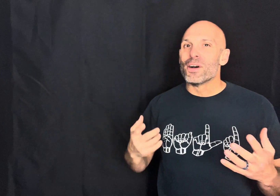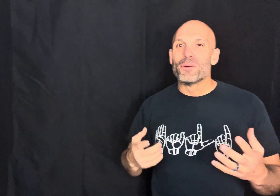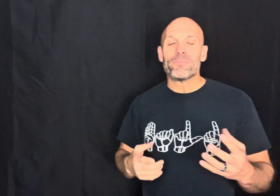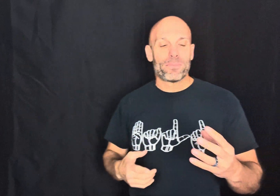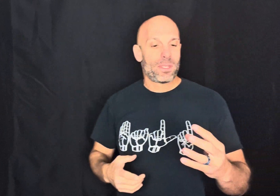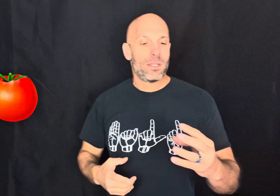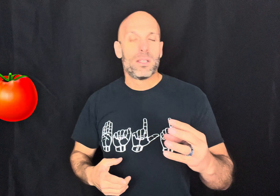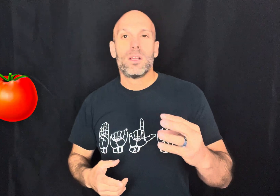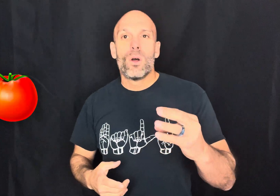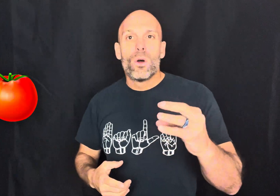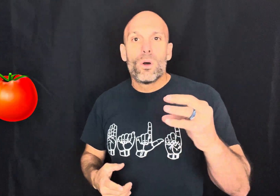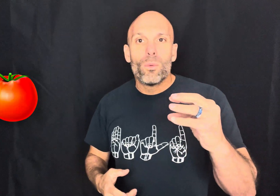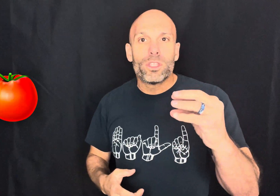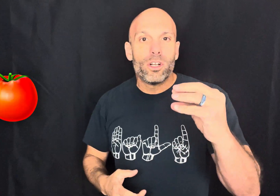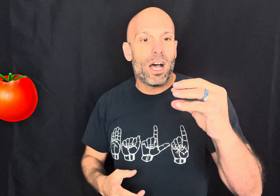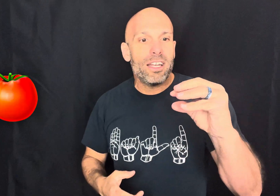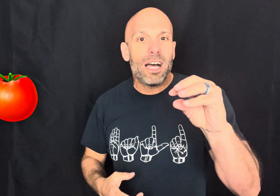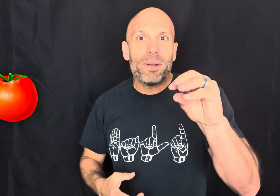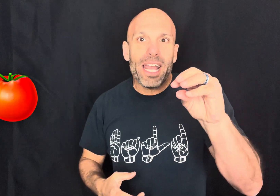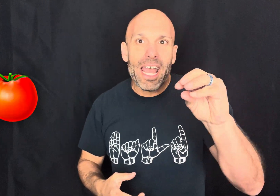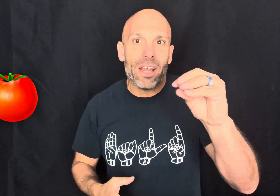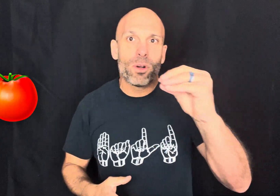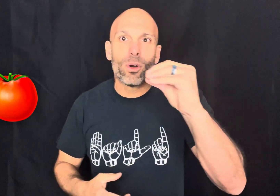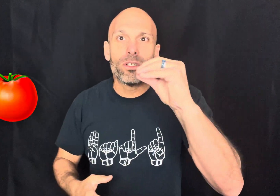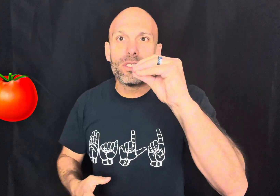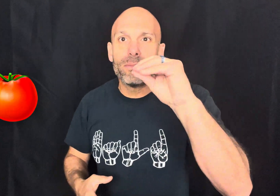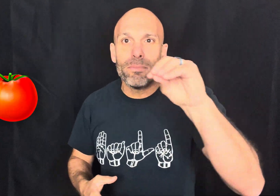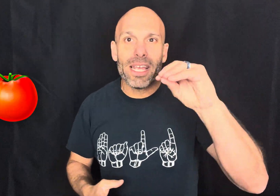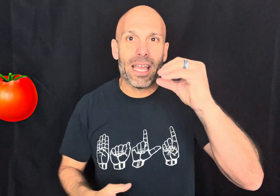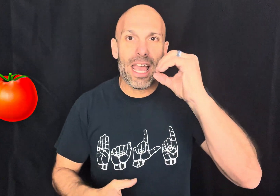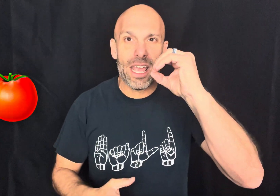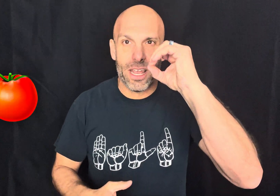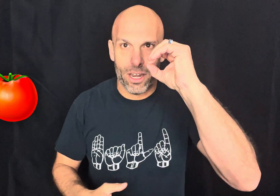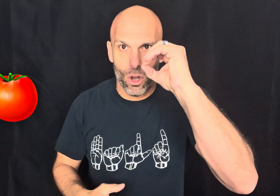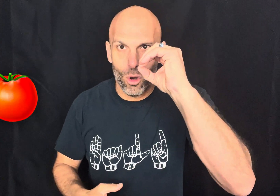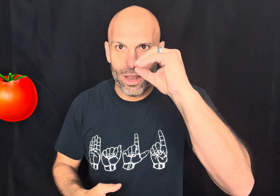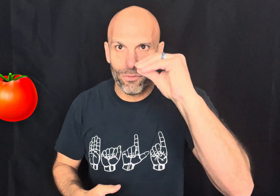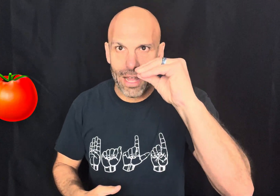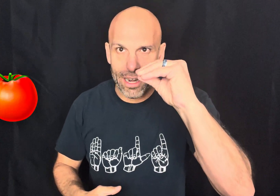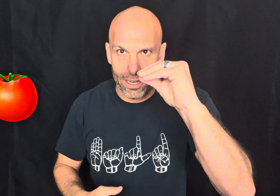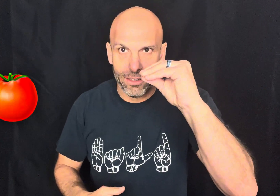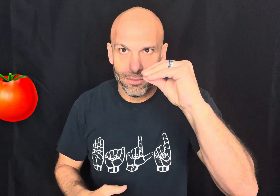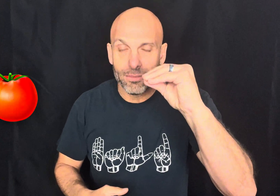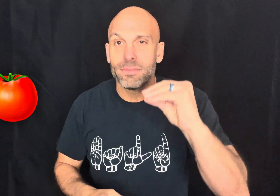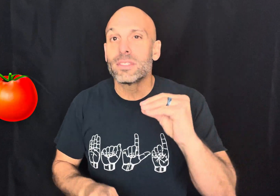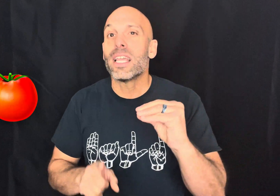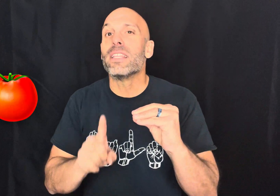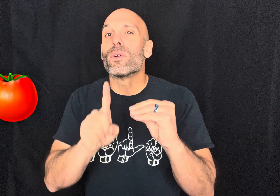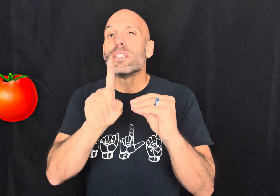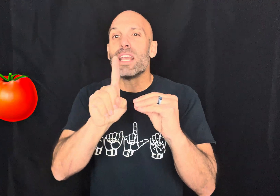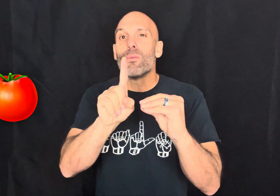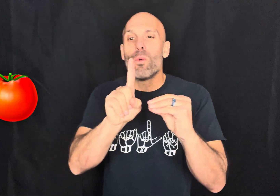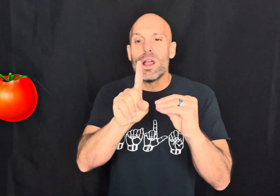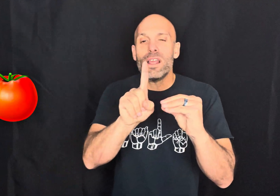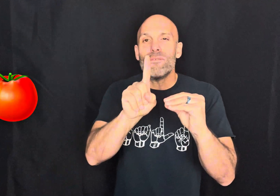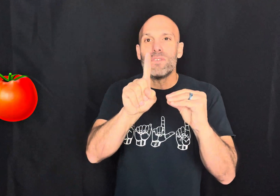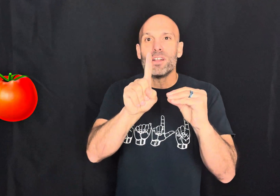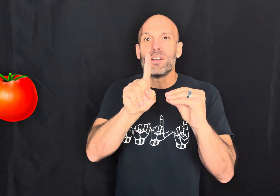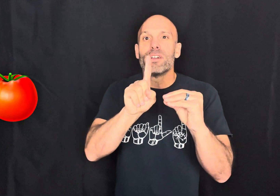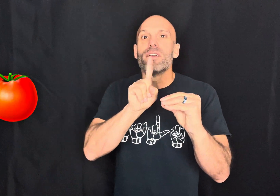Tomato, with your non-dominant hand, we're going to make an O and flatten it. Okay, and then we're gonna take one finger and